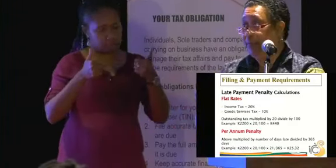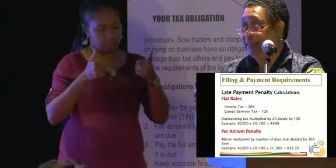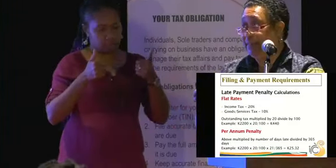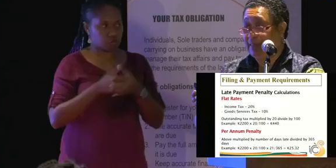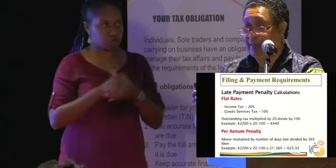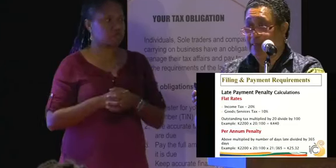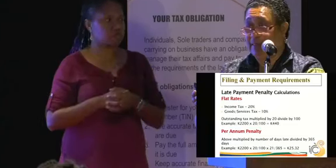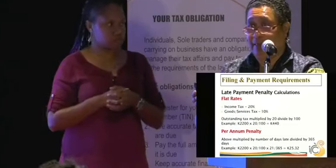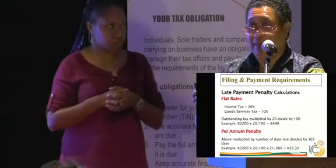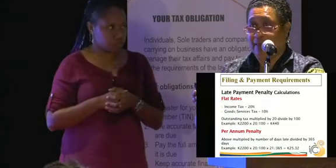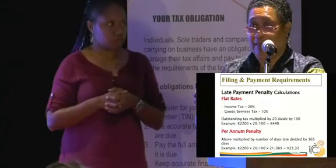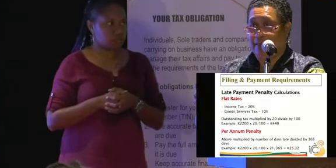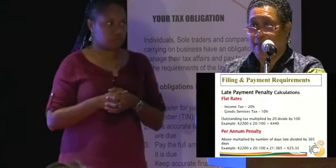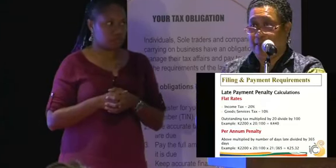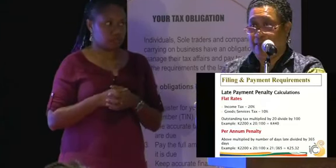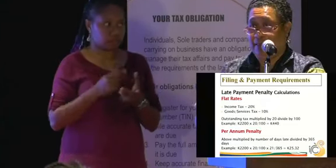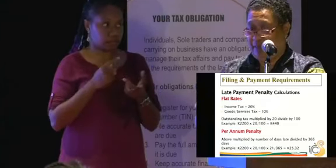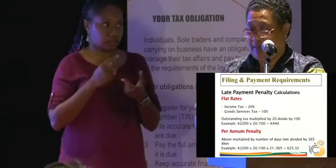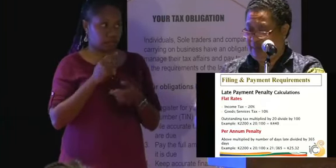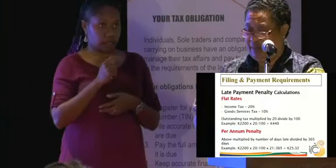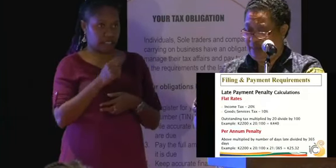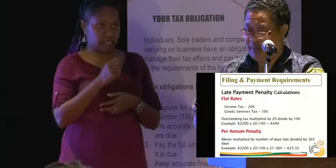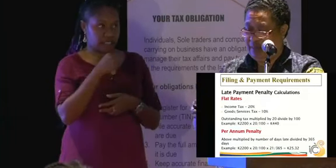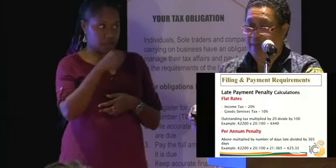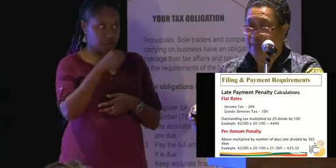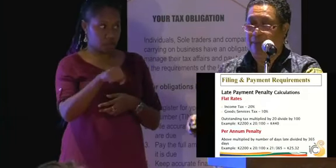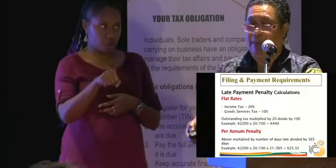your business.